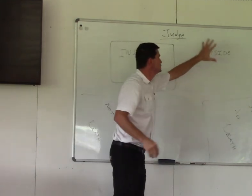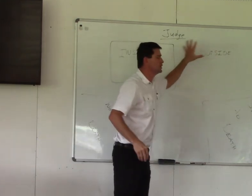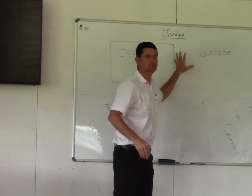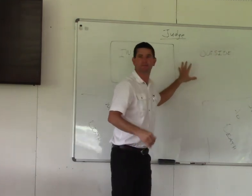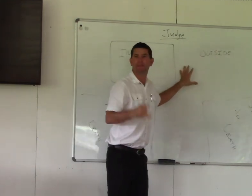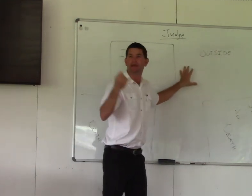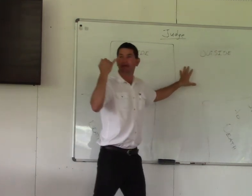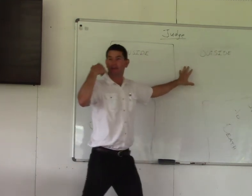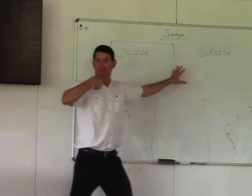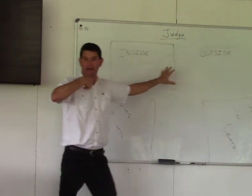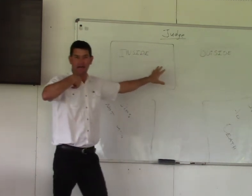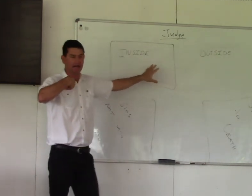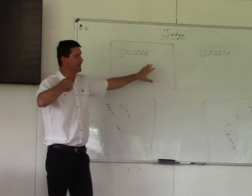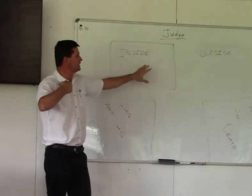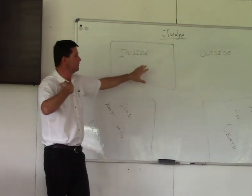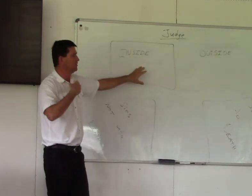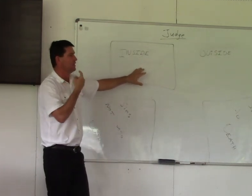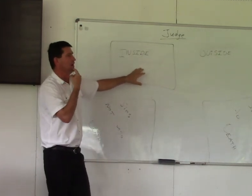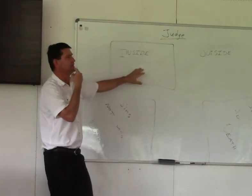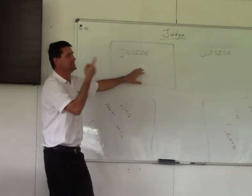church. If I say,